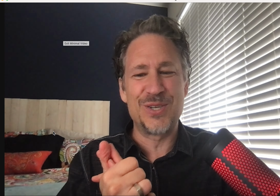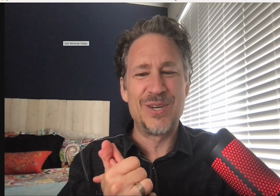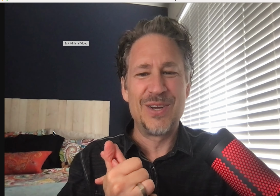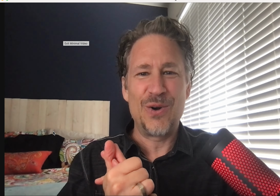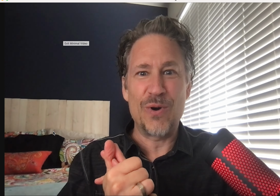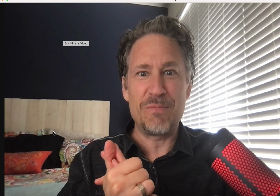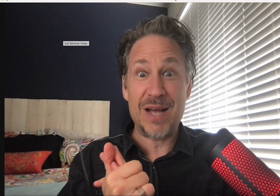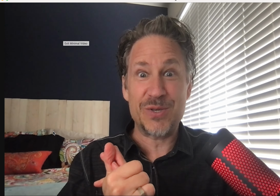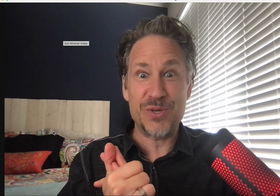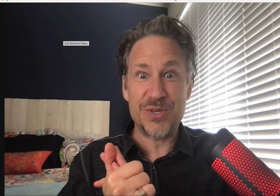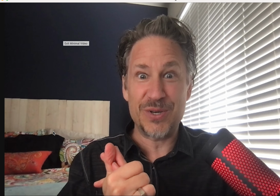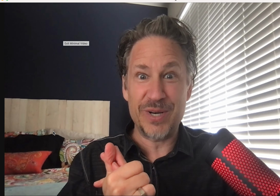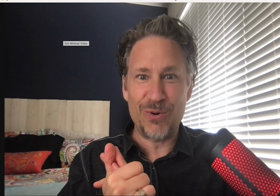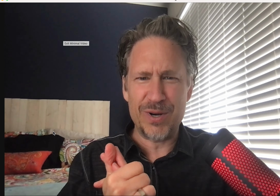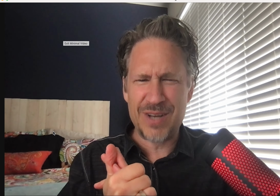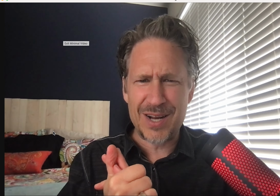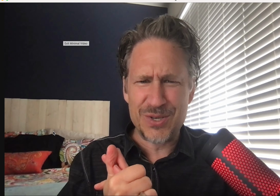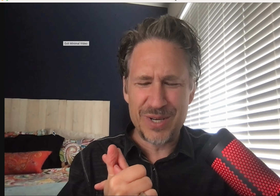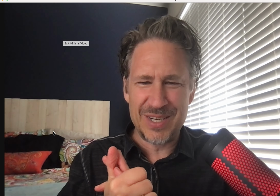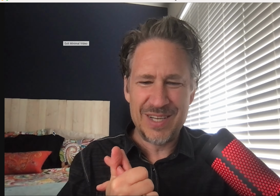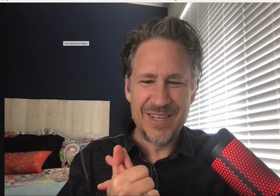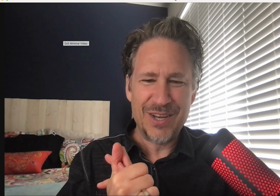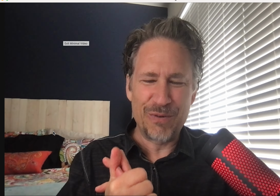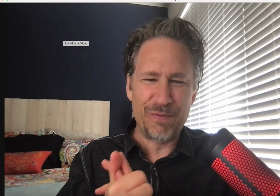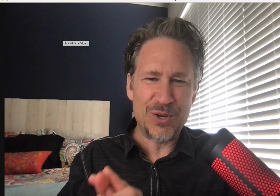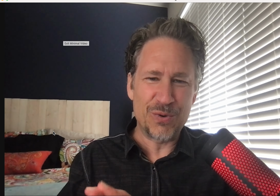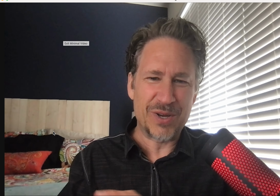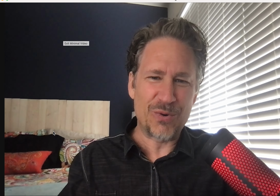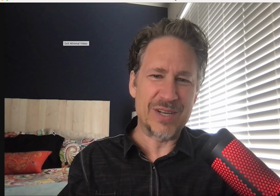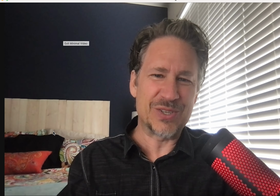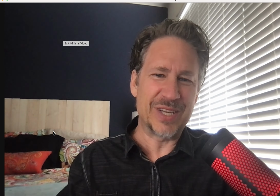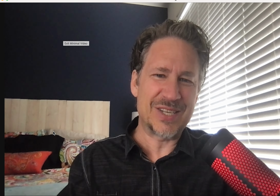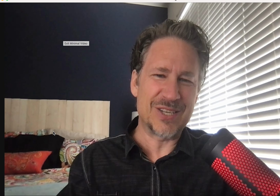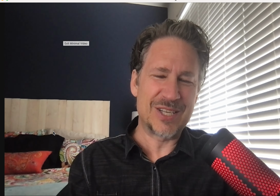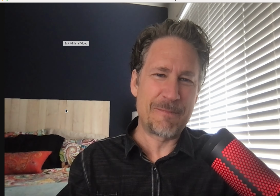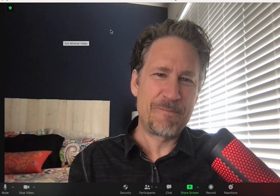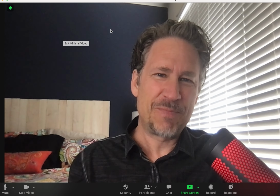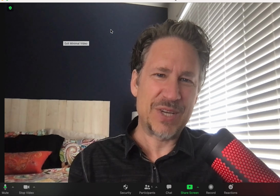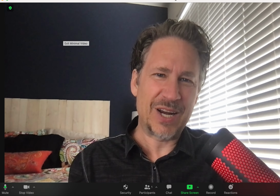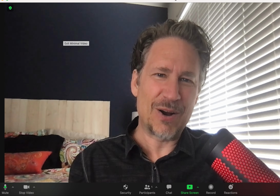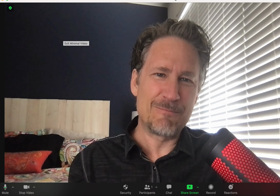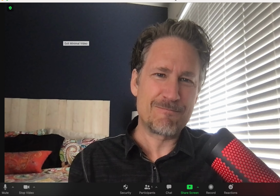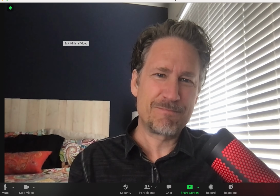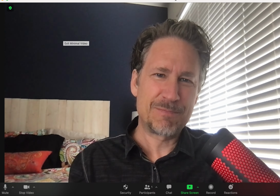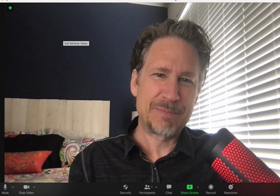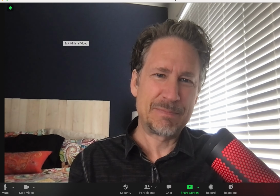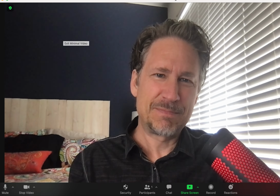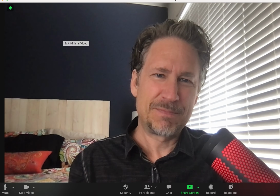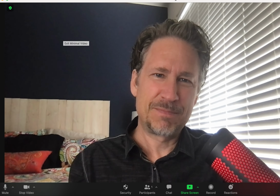college, or a master's degree or a doctorate. Good for you. Congratulations. Take care.